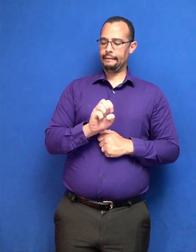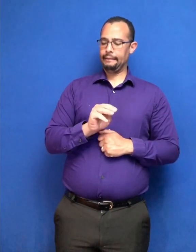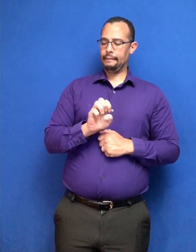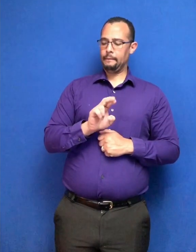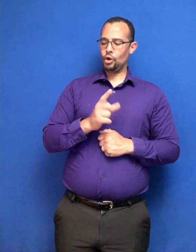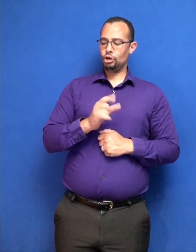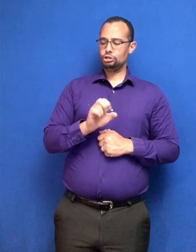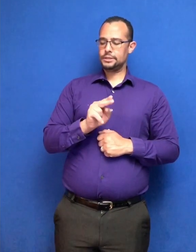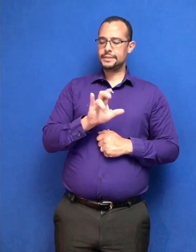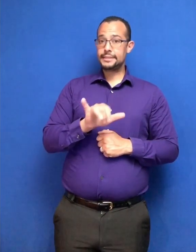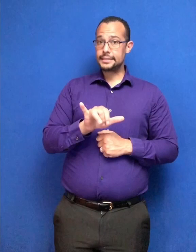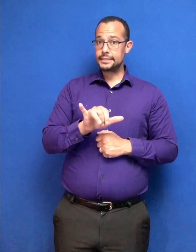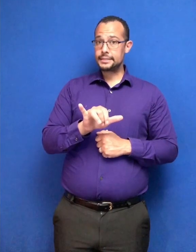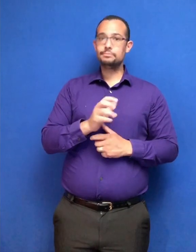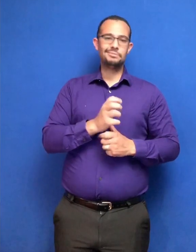The phone number is